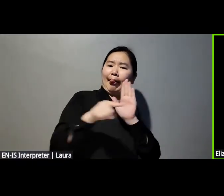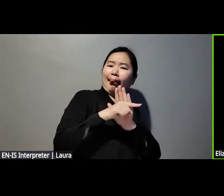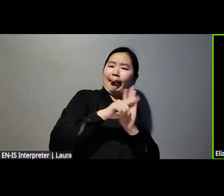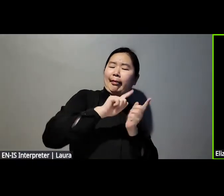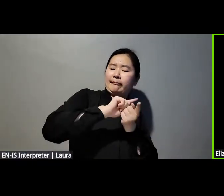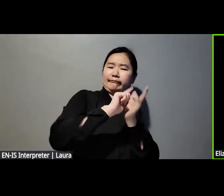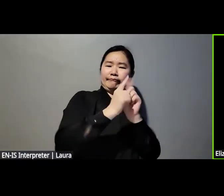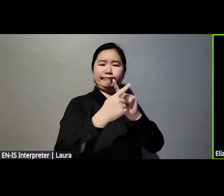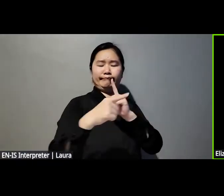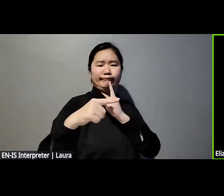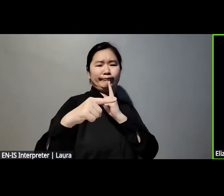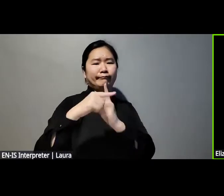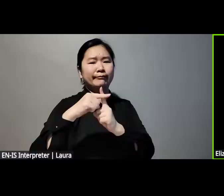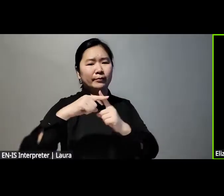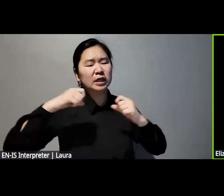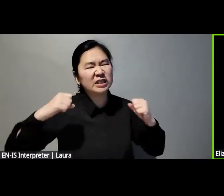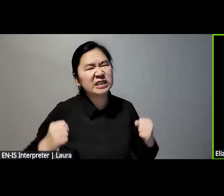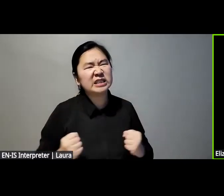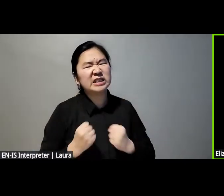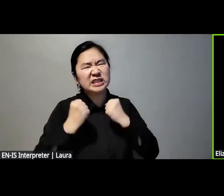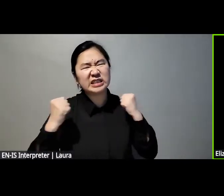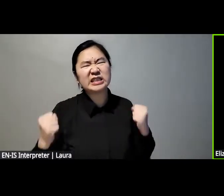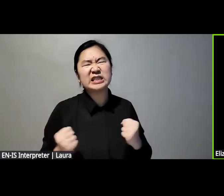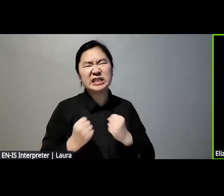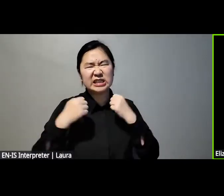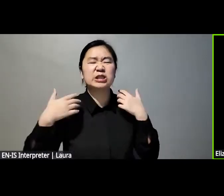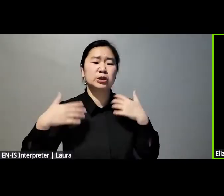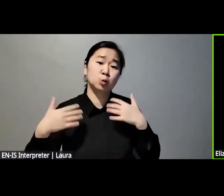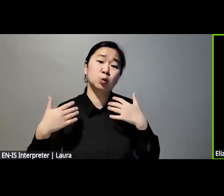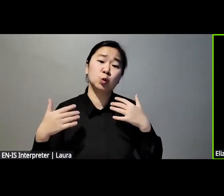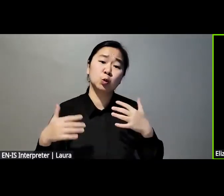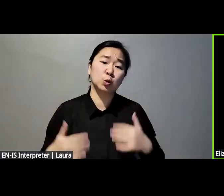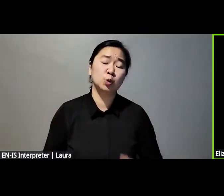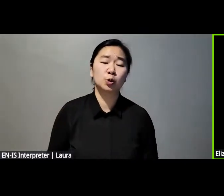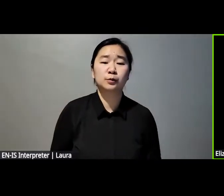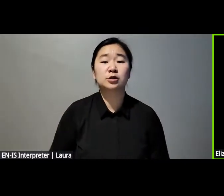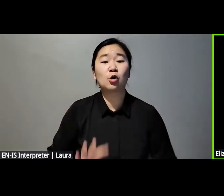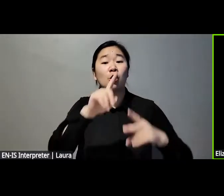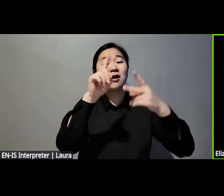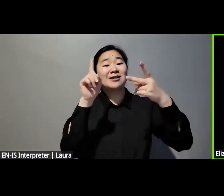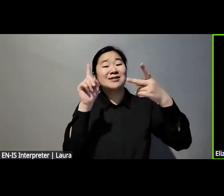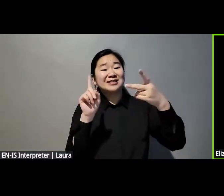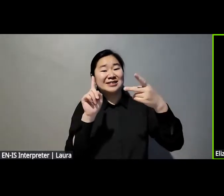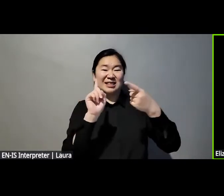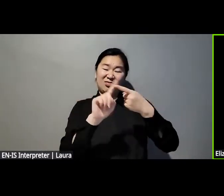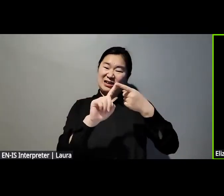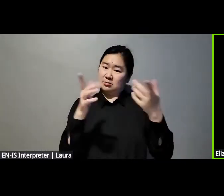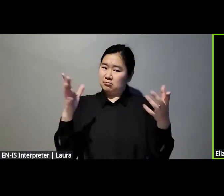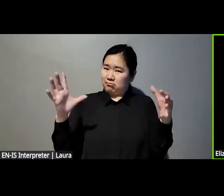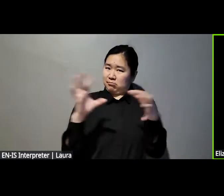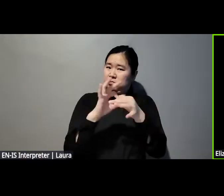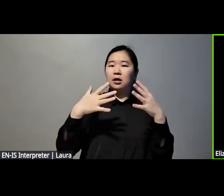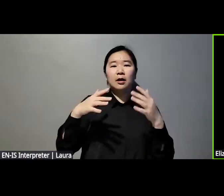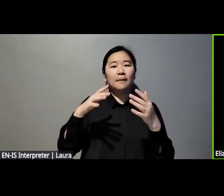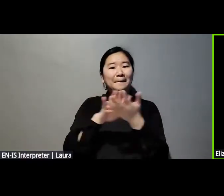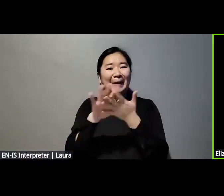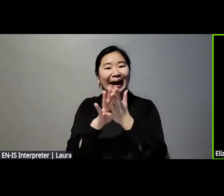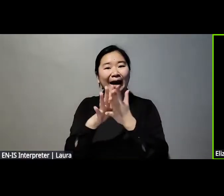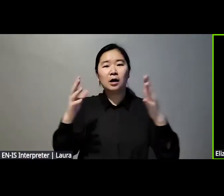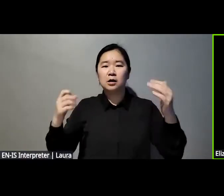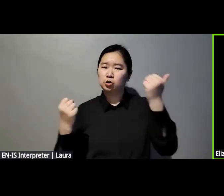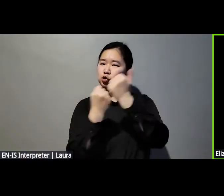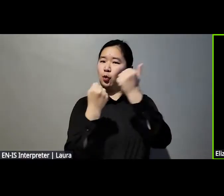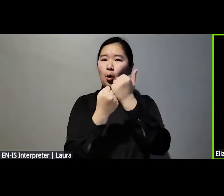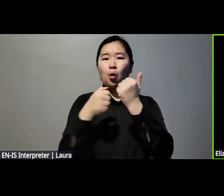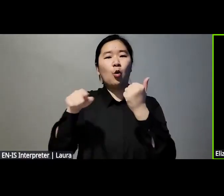peer-to-peer advocacy, and conduct trainings to reach people where people